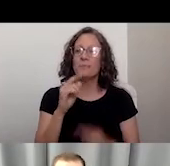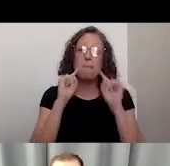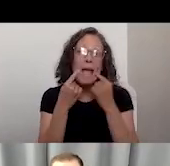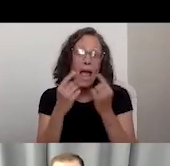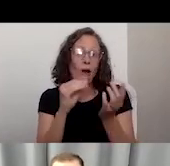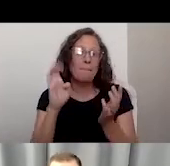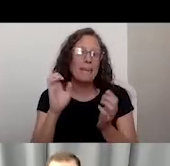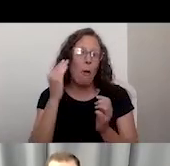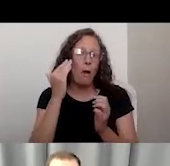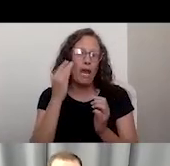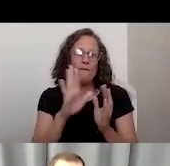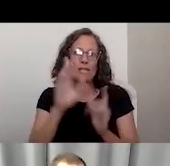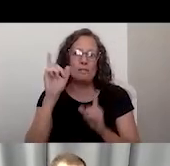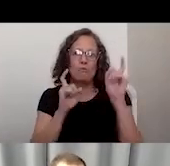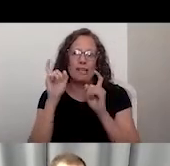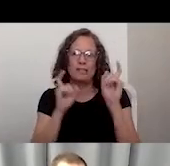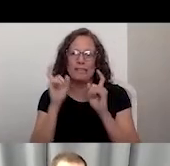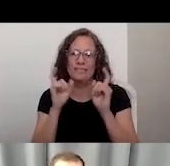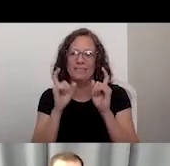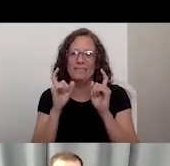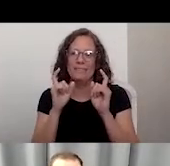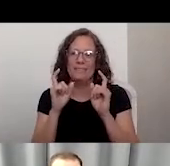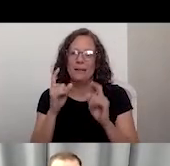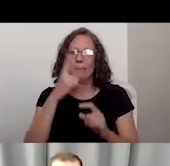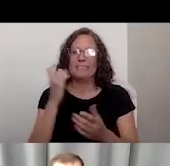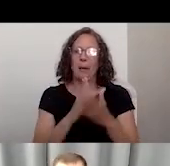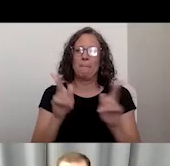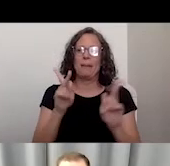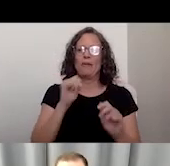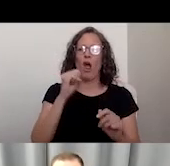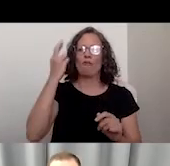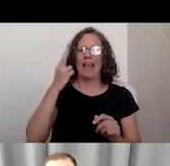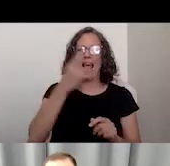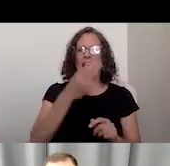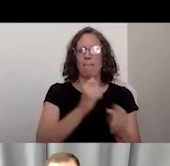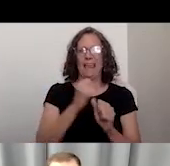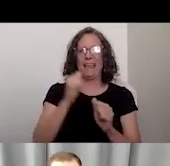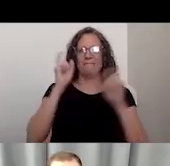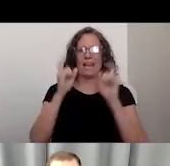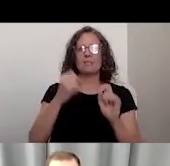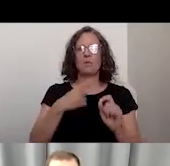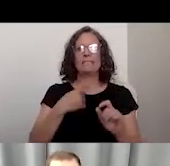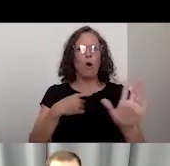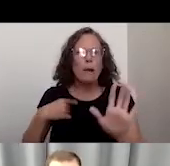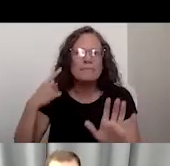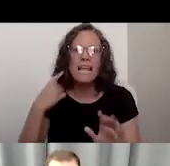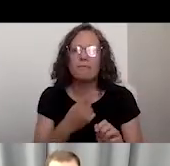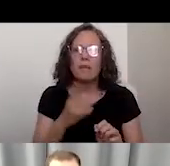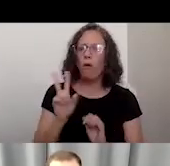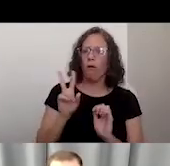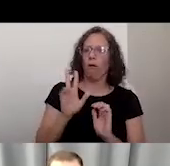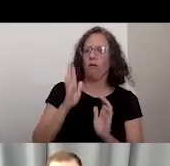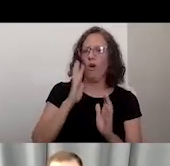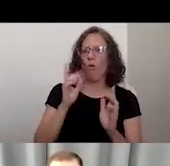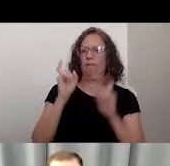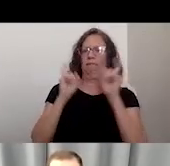and kind of wave at us, say hi, smile. You know, be very aware of your expression, because some people may not realize they're making